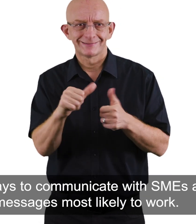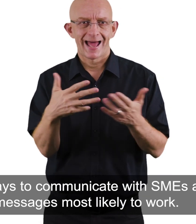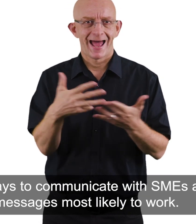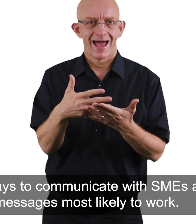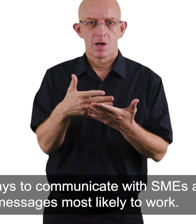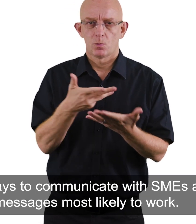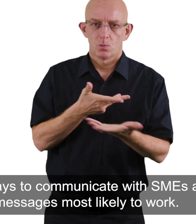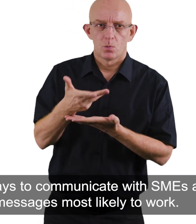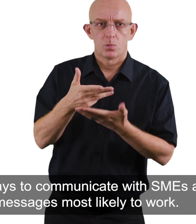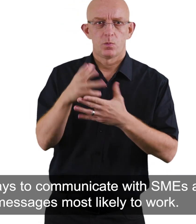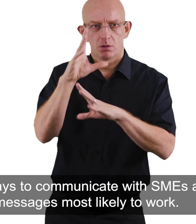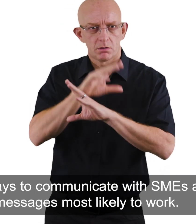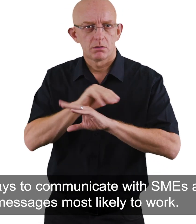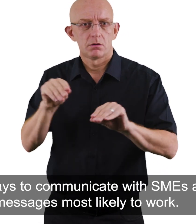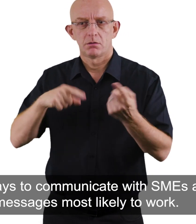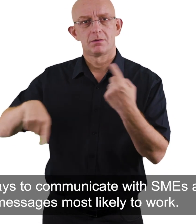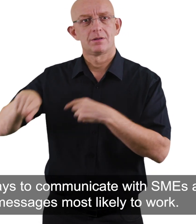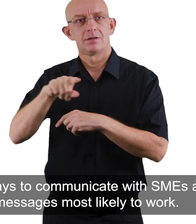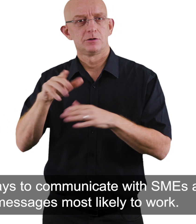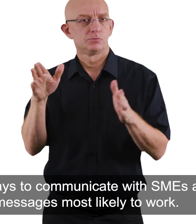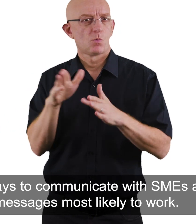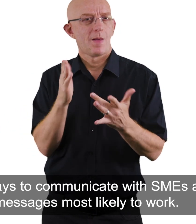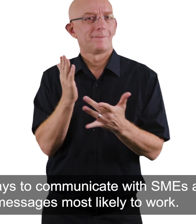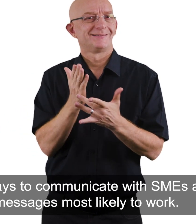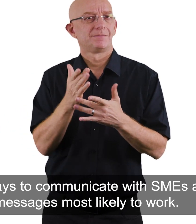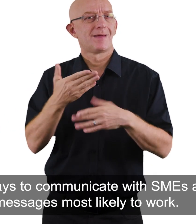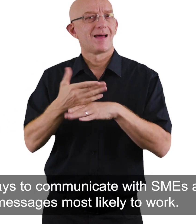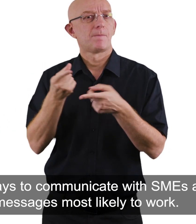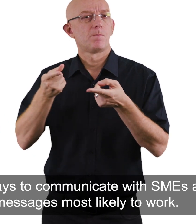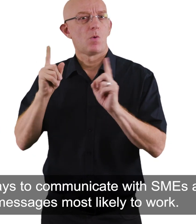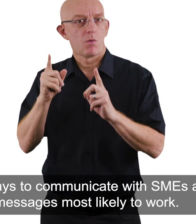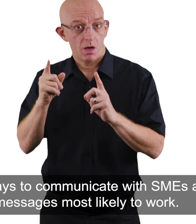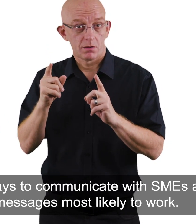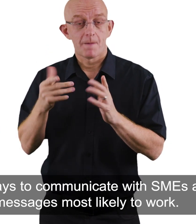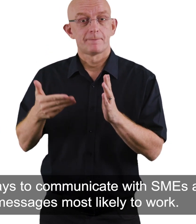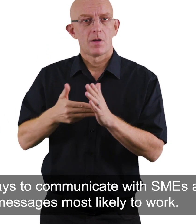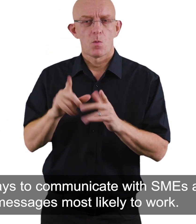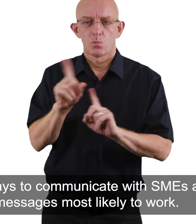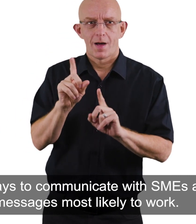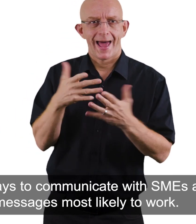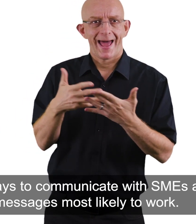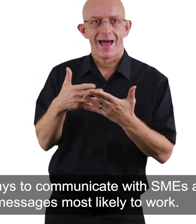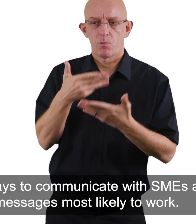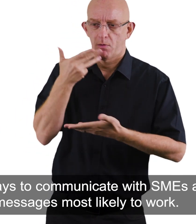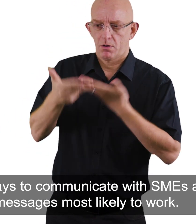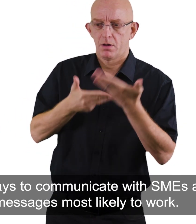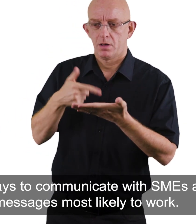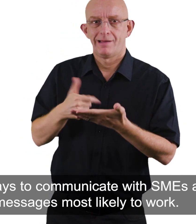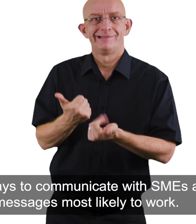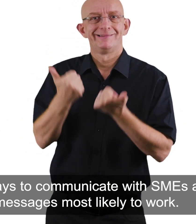best ways to communicate with SMEs and the messages most